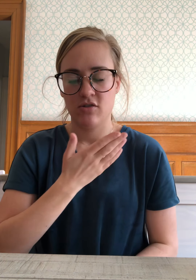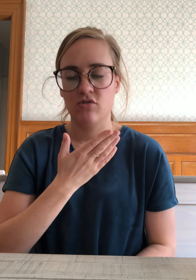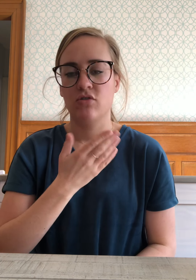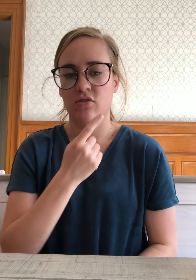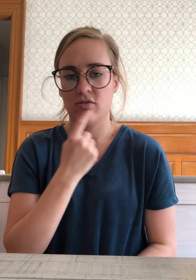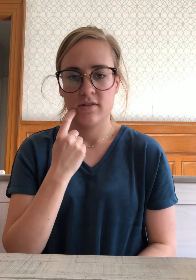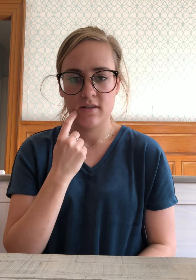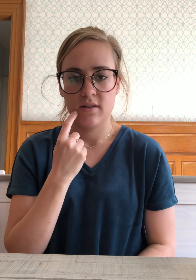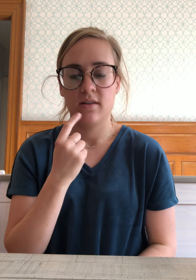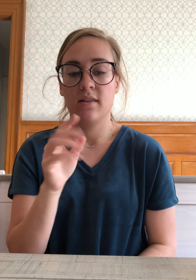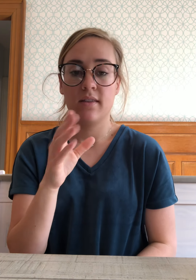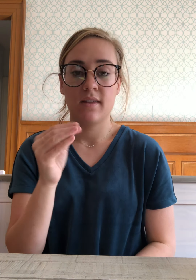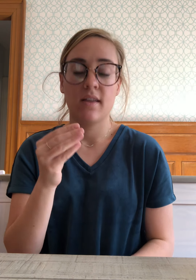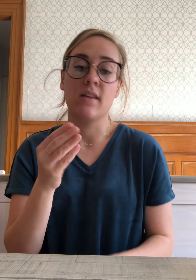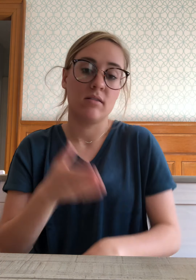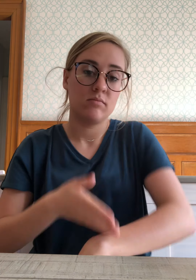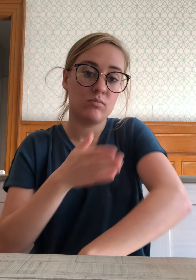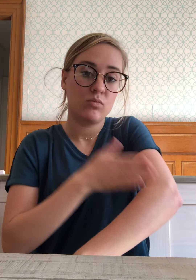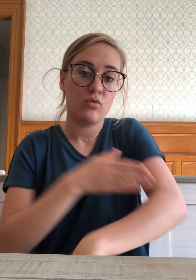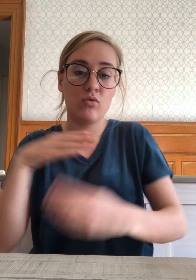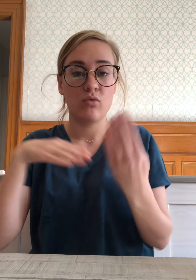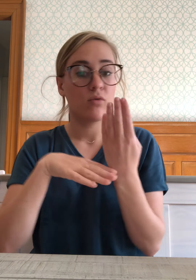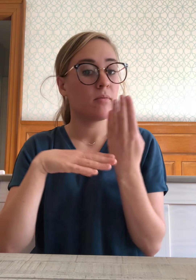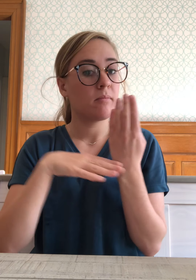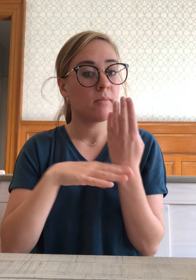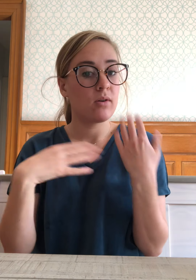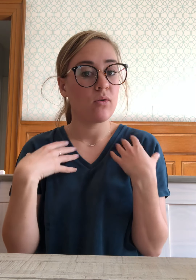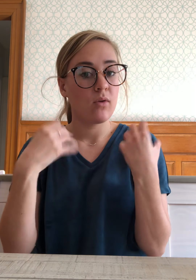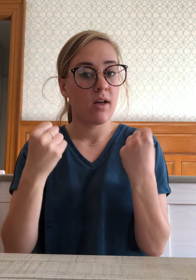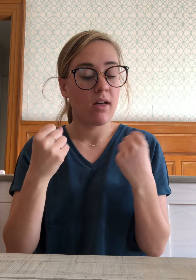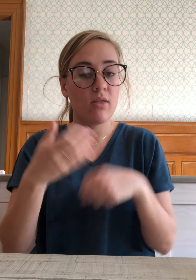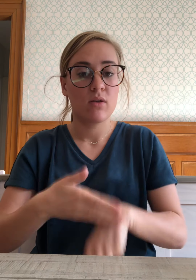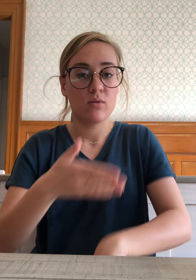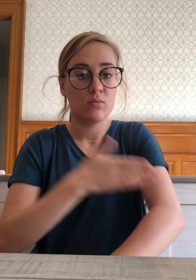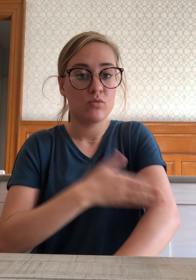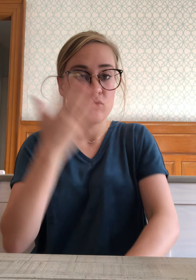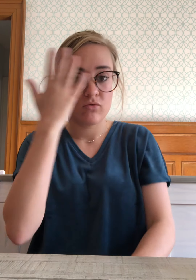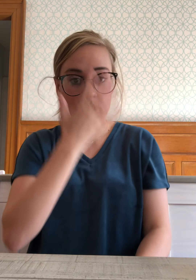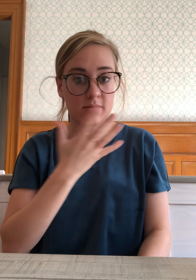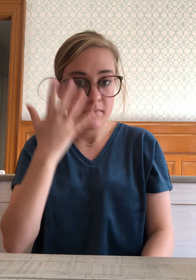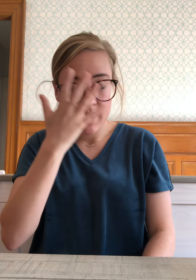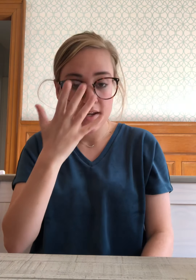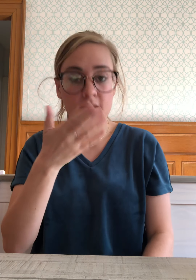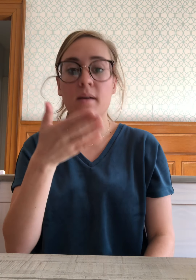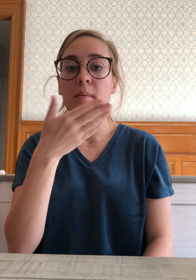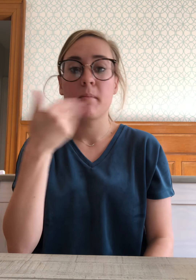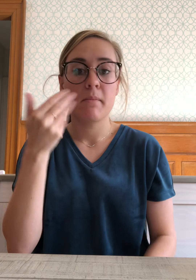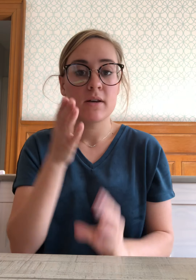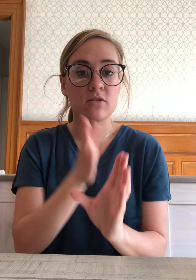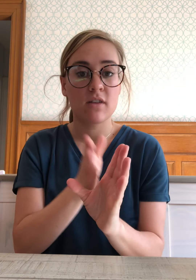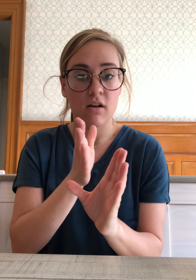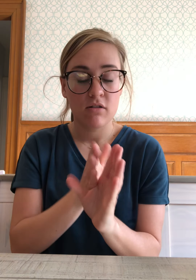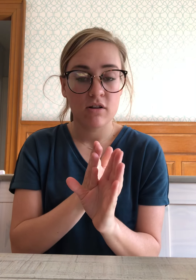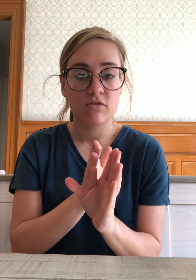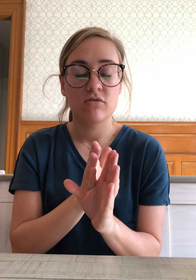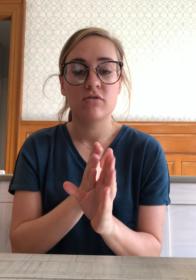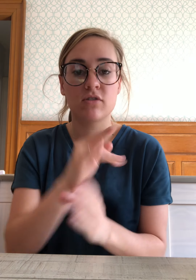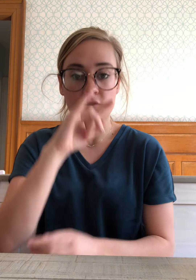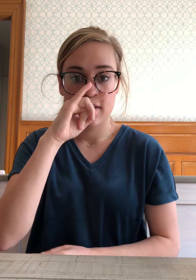improved periodontal health, improved cosmetics, better psychological state. Kids can smile again.